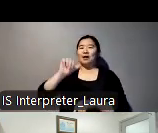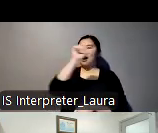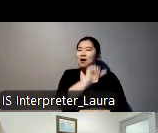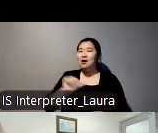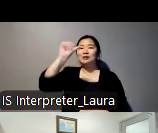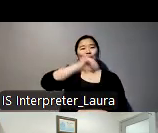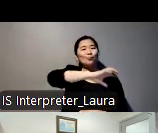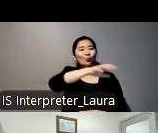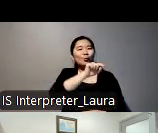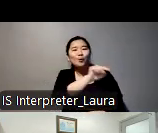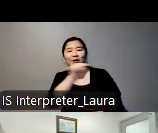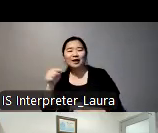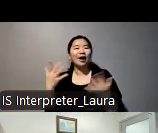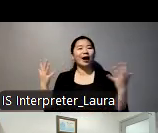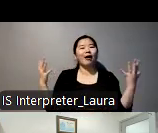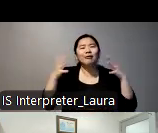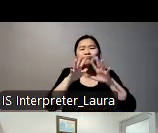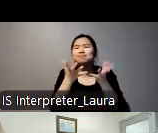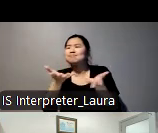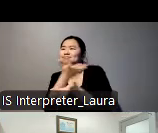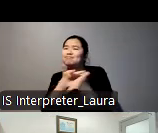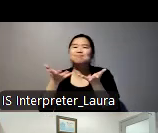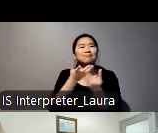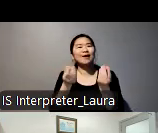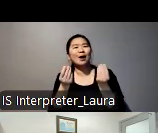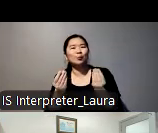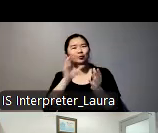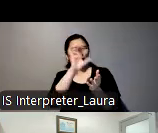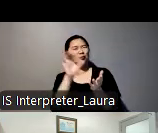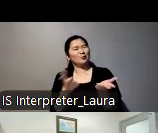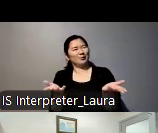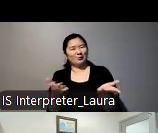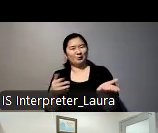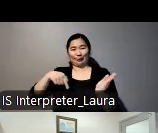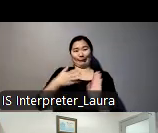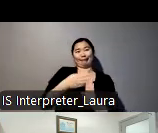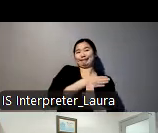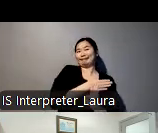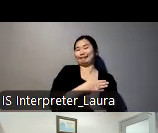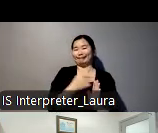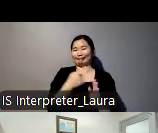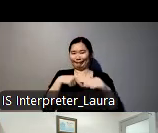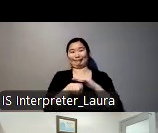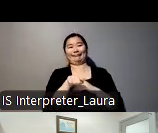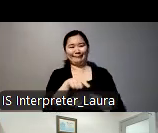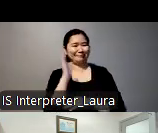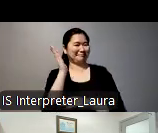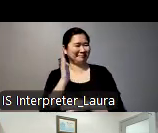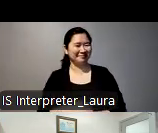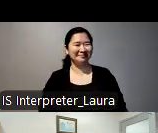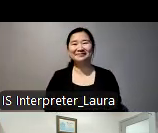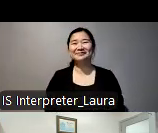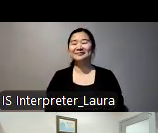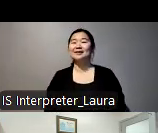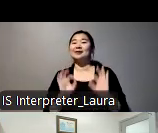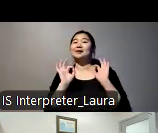realize CRPD in countries. If donors and OPDs can support the lawyers' meeting of